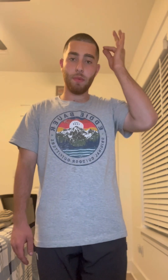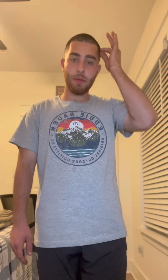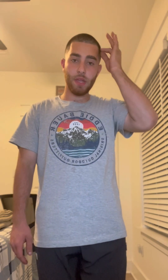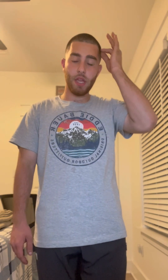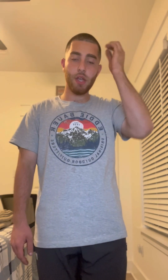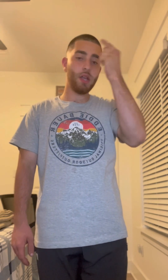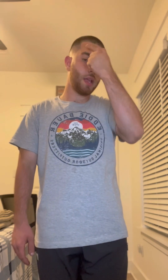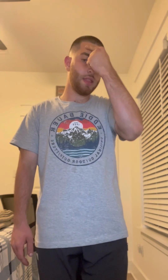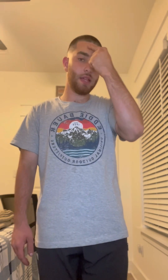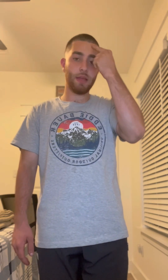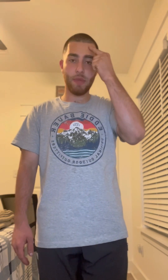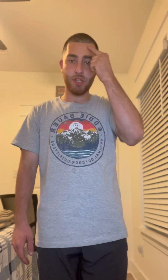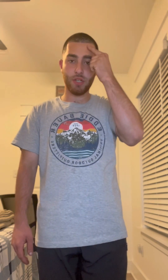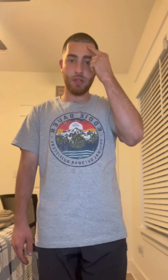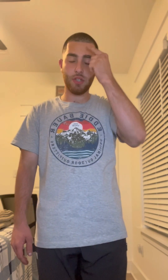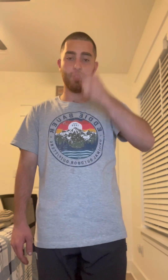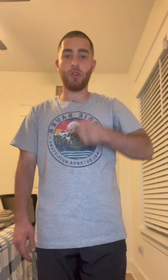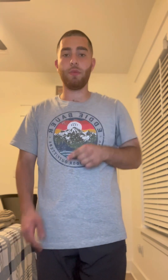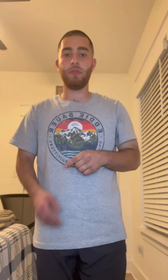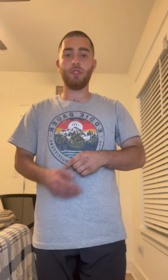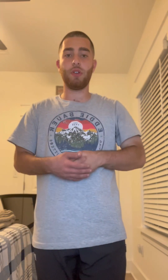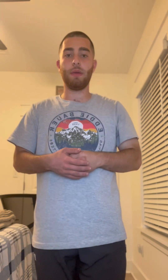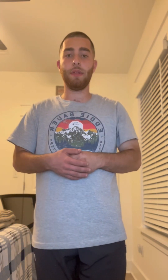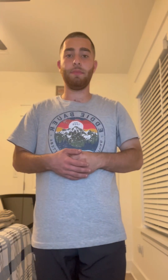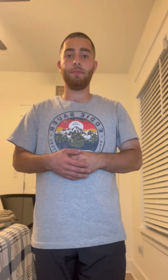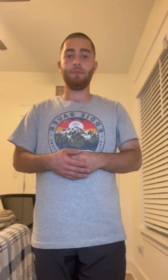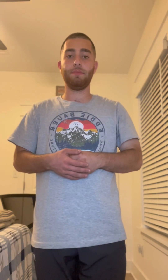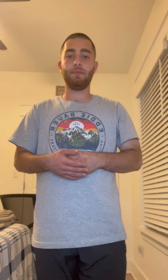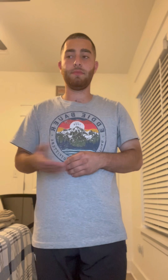my hair and then I described it.